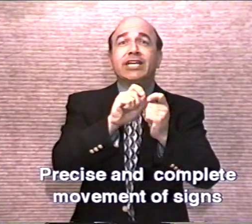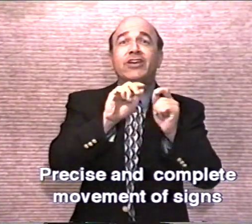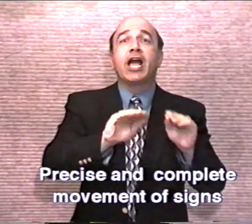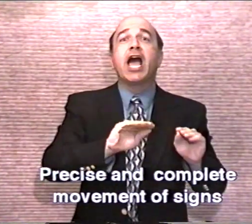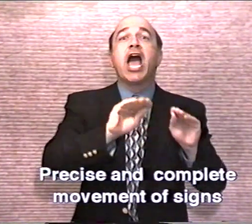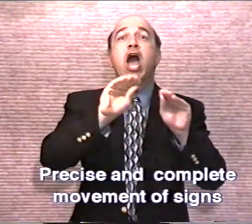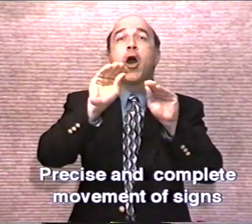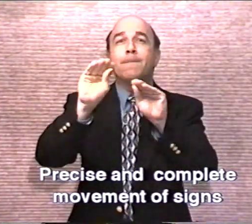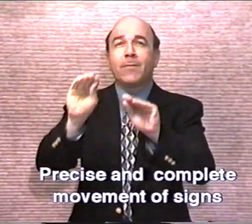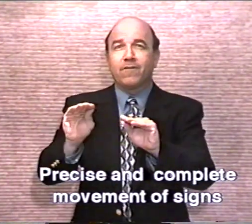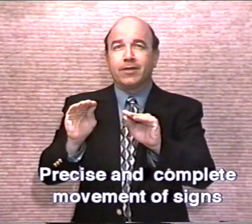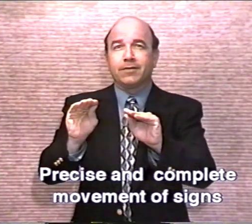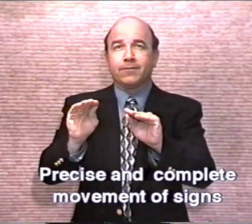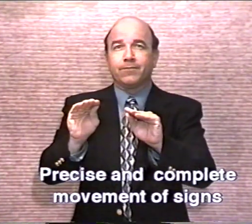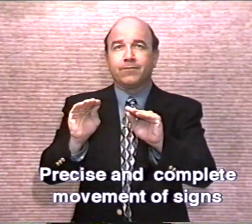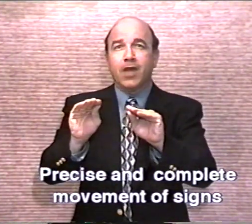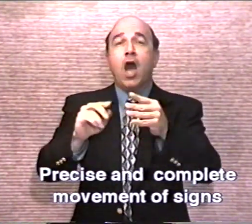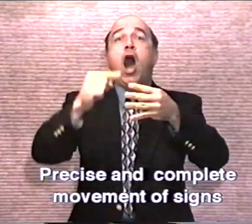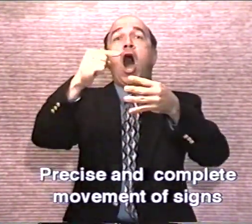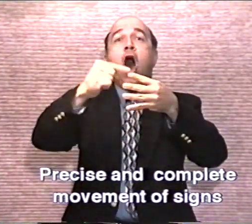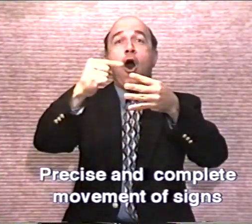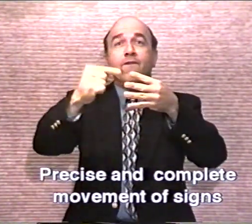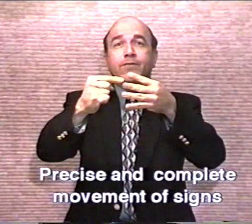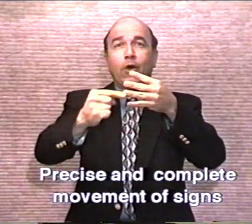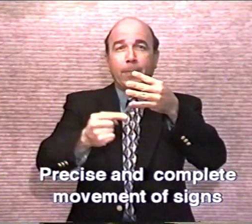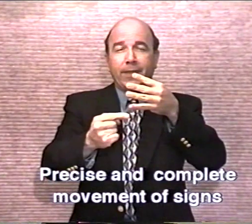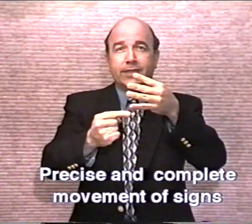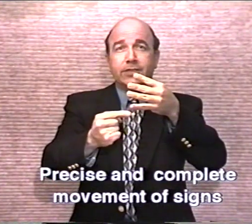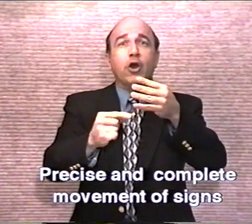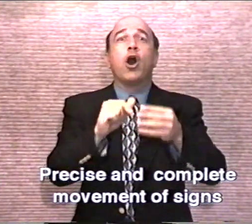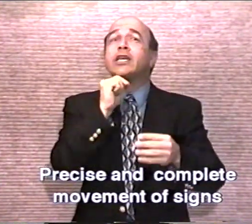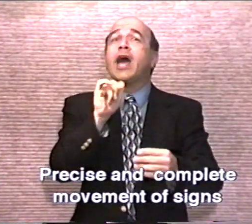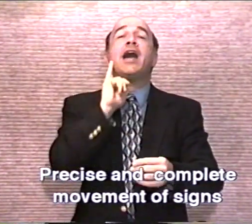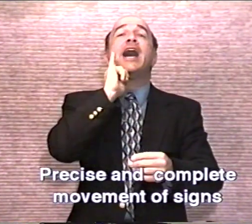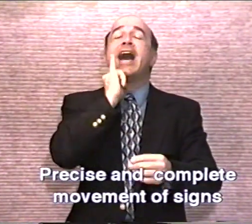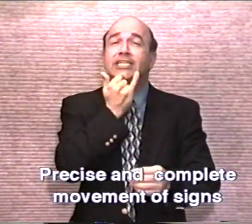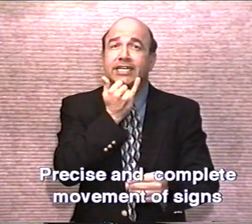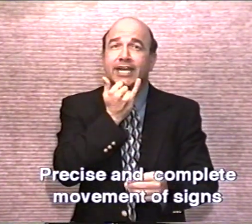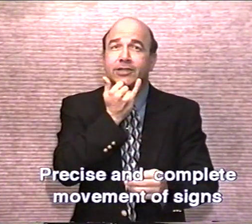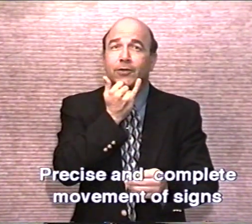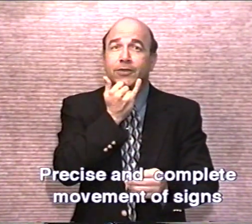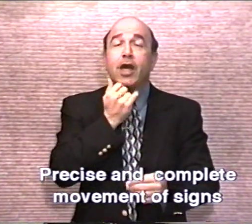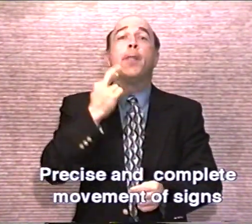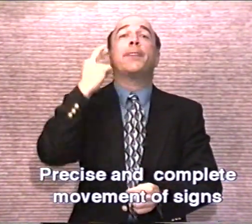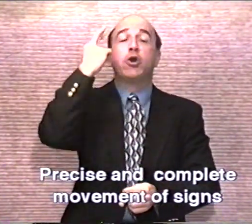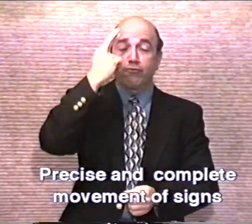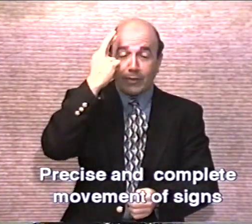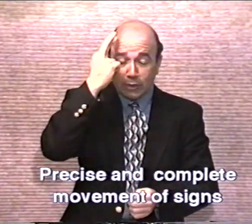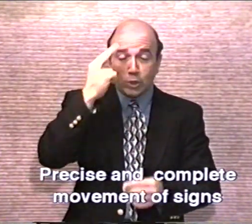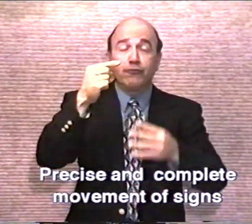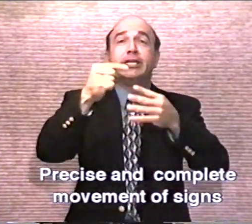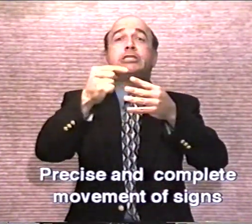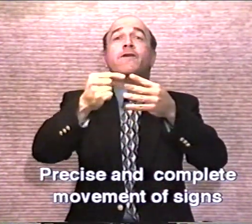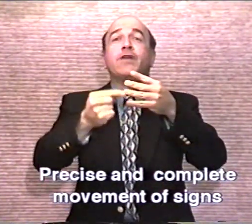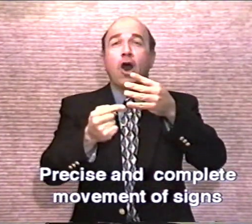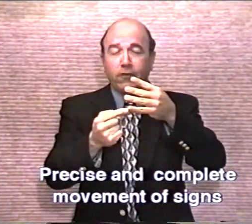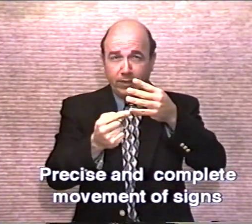specific movement. All four things are not accidental, but there's a reason for all of these